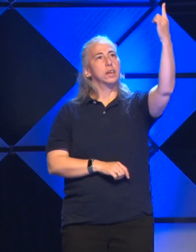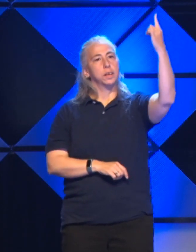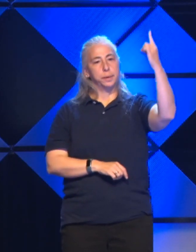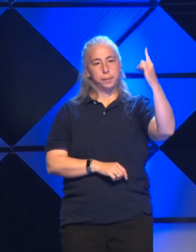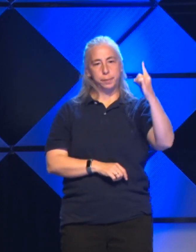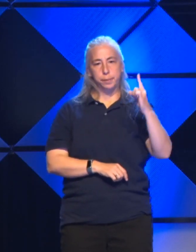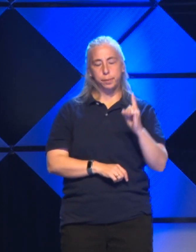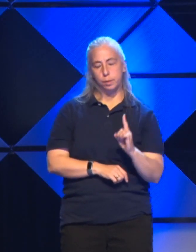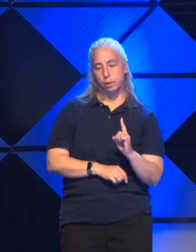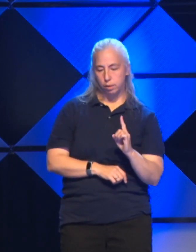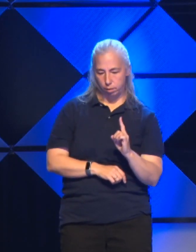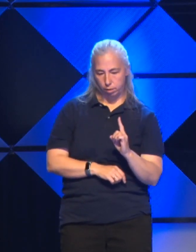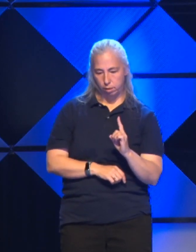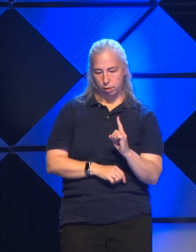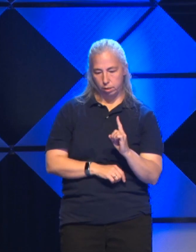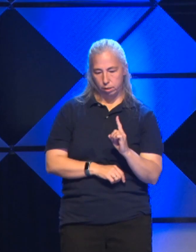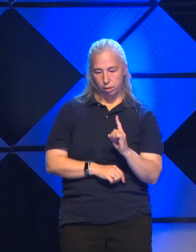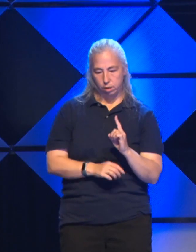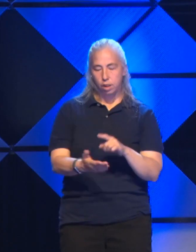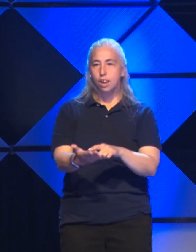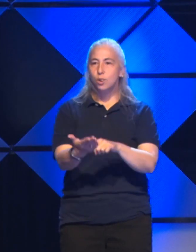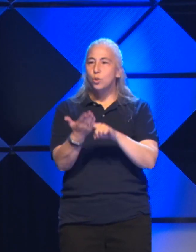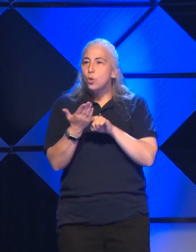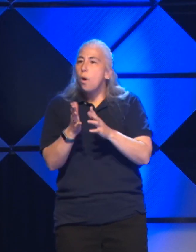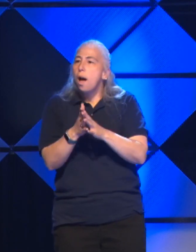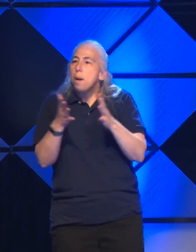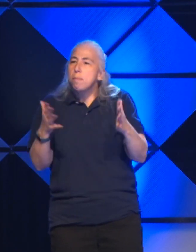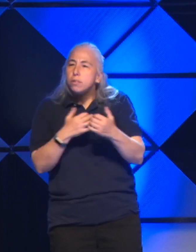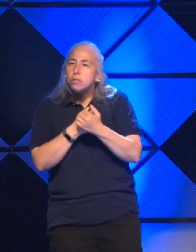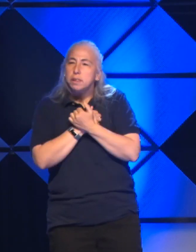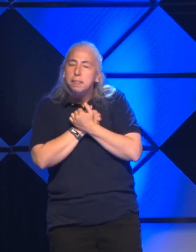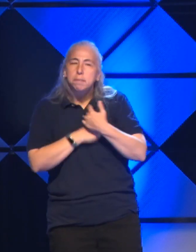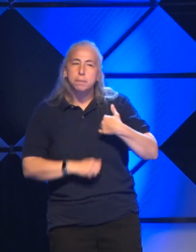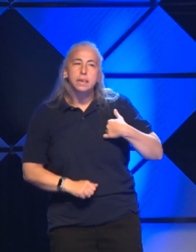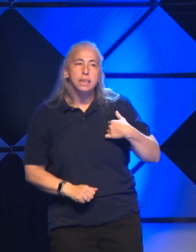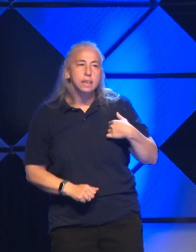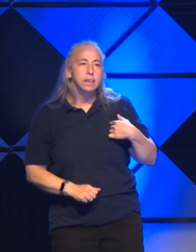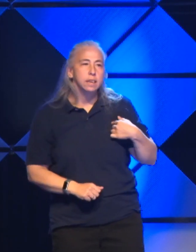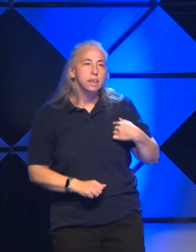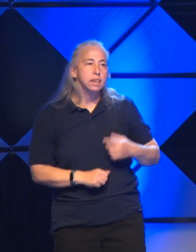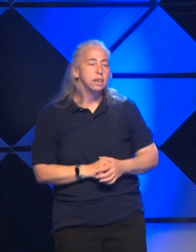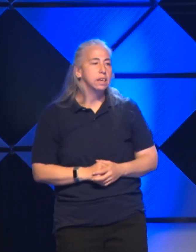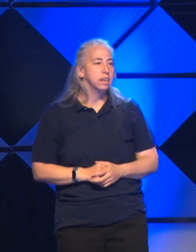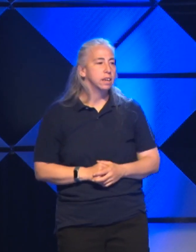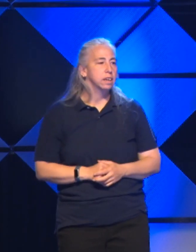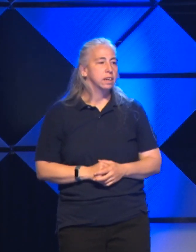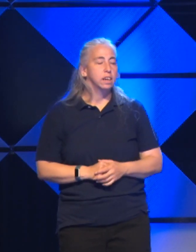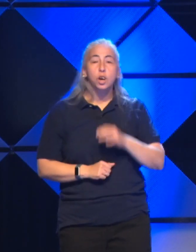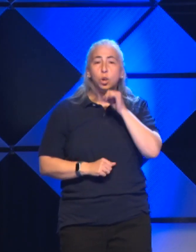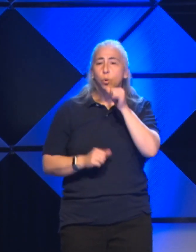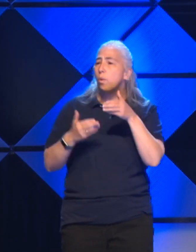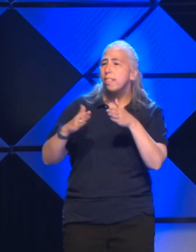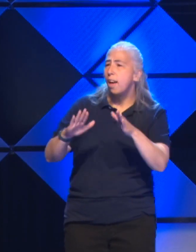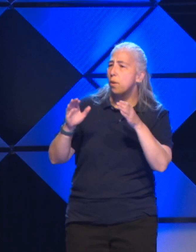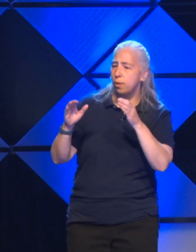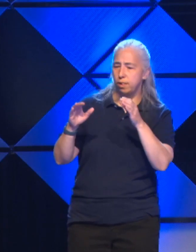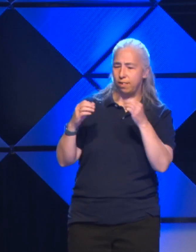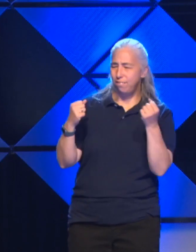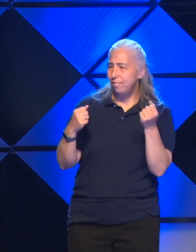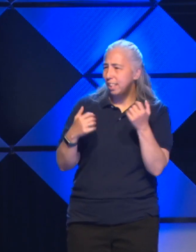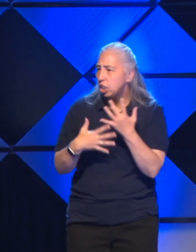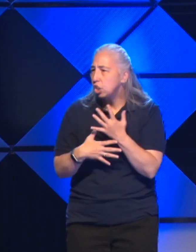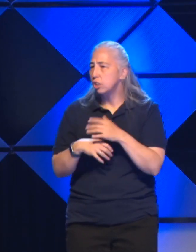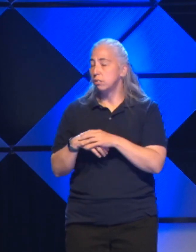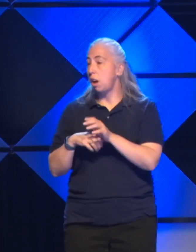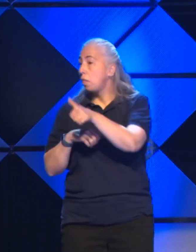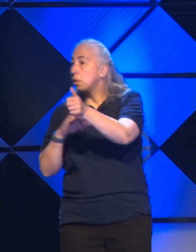and show us how much he loved us. So don't let fear of others, fear of God,